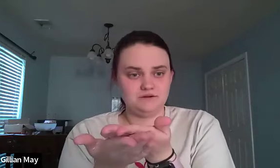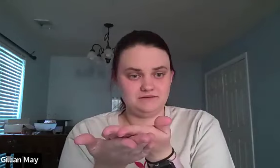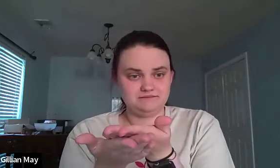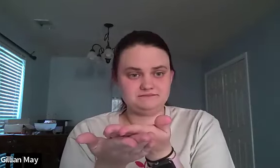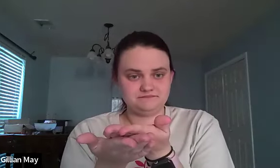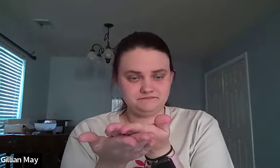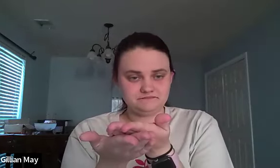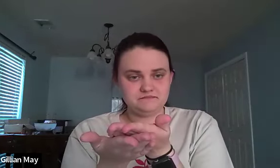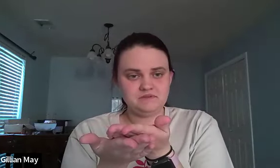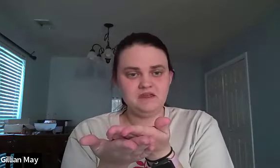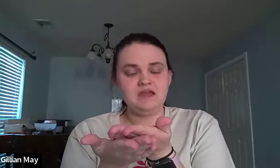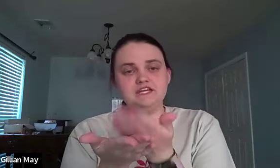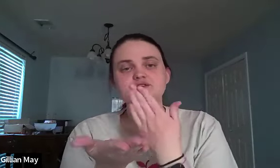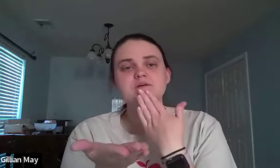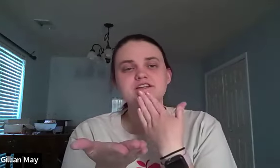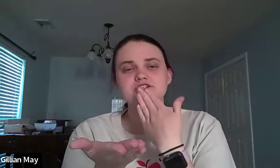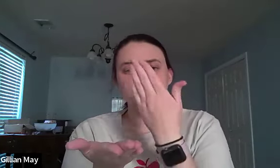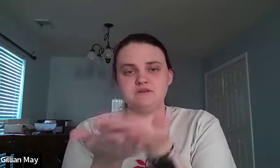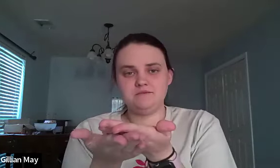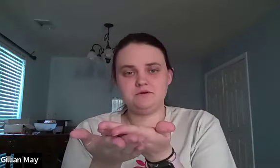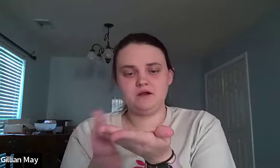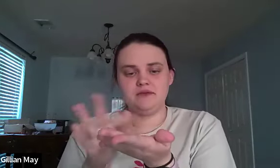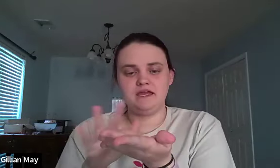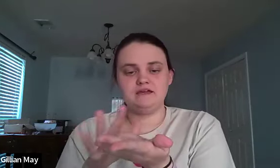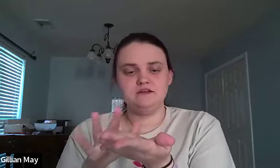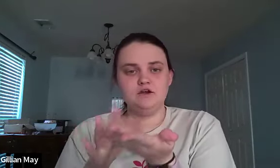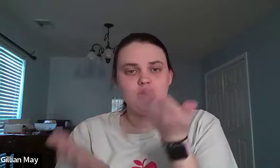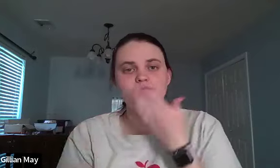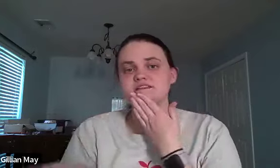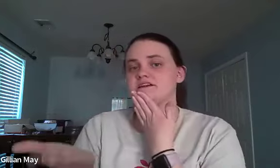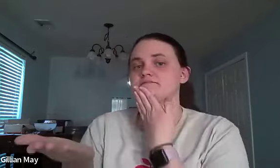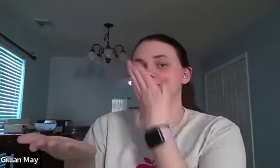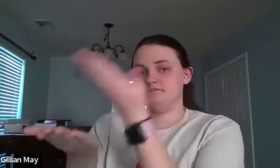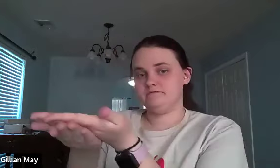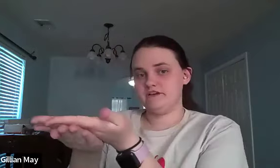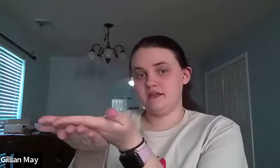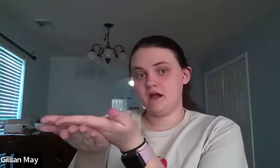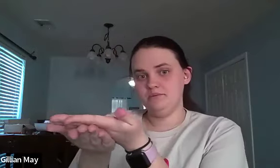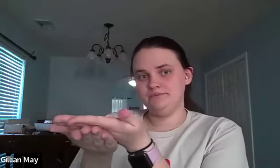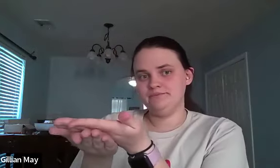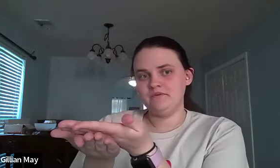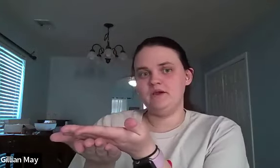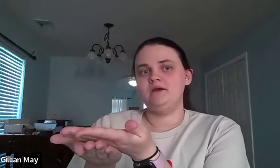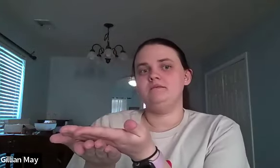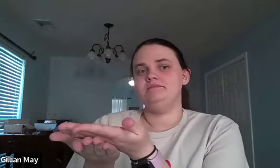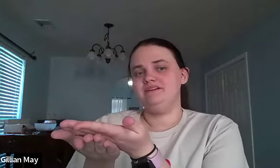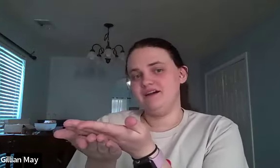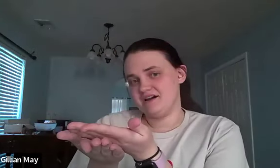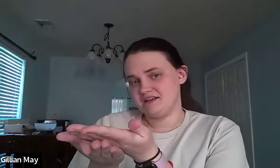Good. And you do want to make sure you keep your hand always kind of facing up, because